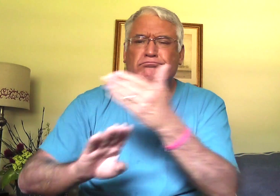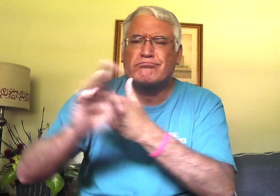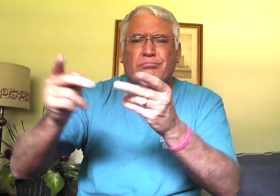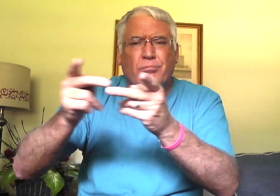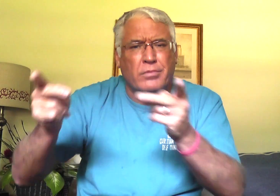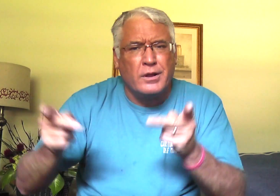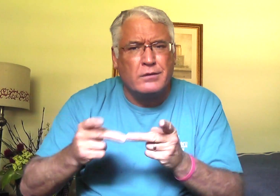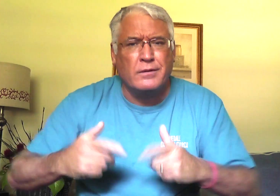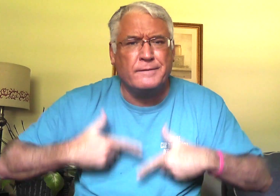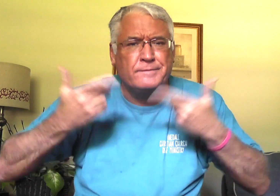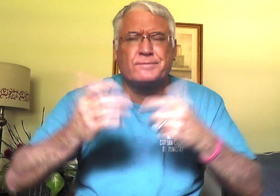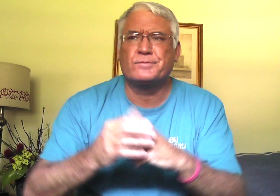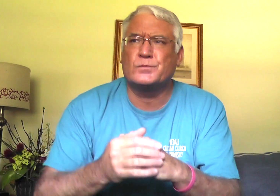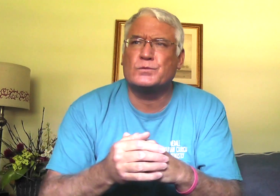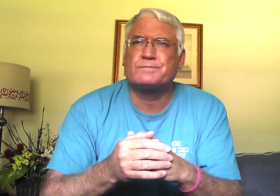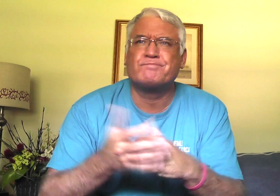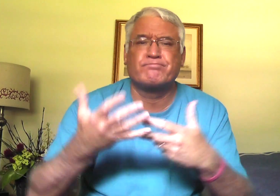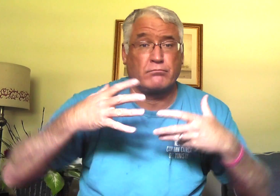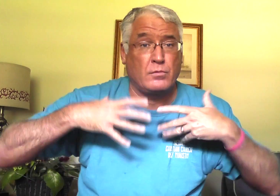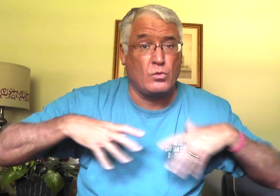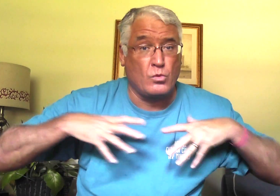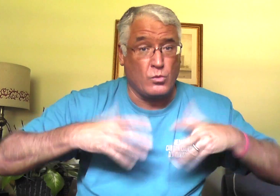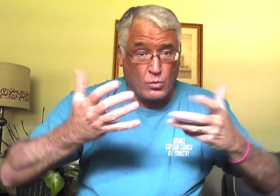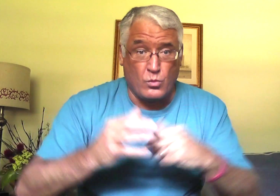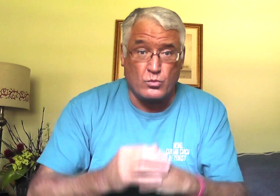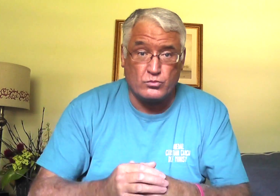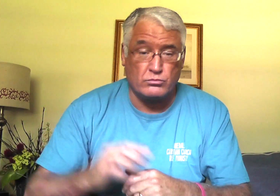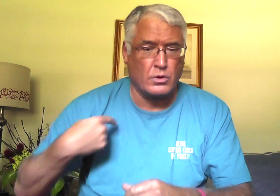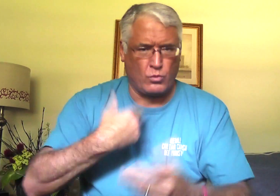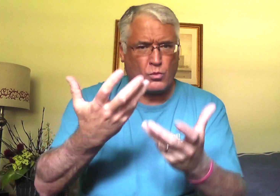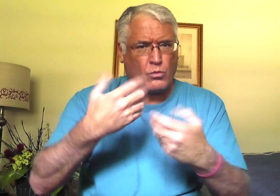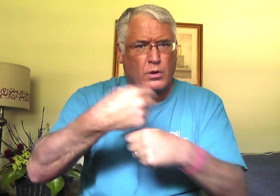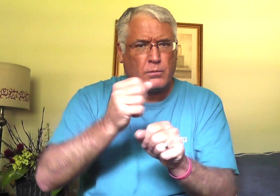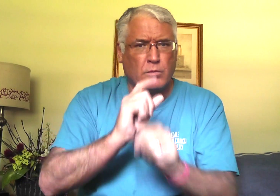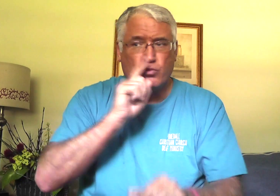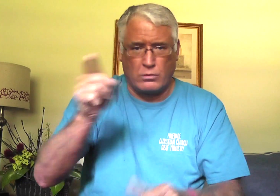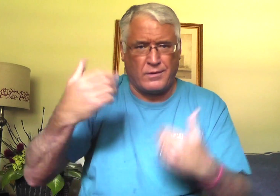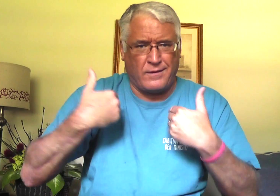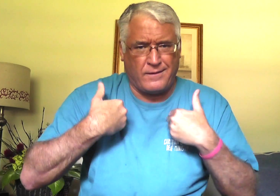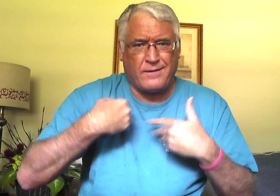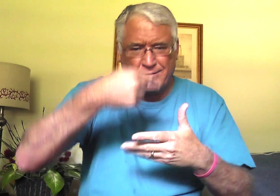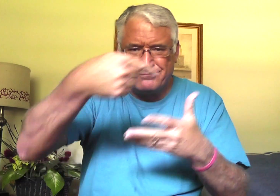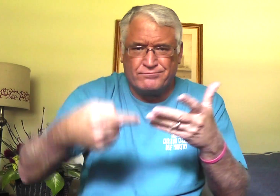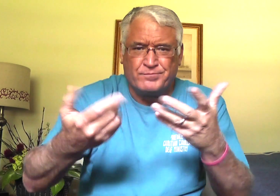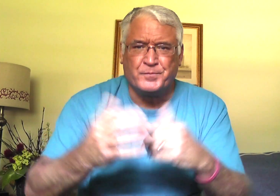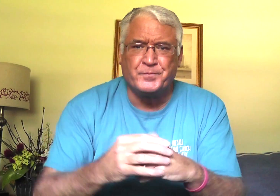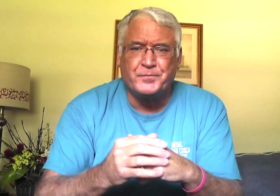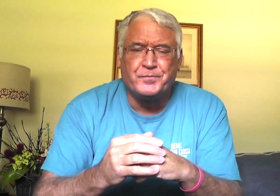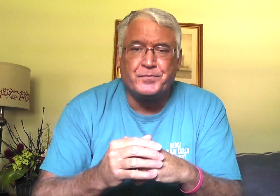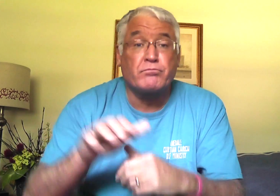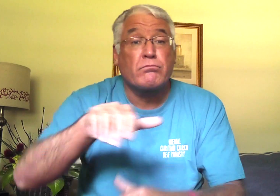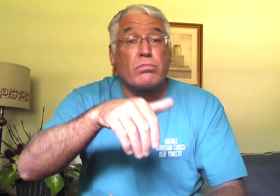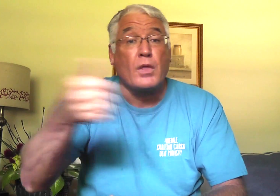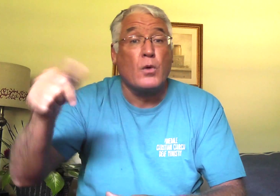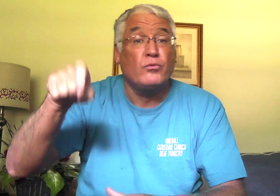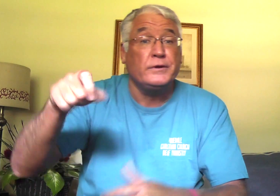things like food, a place to live, clothing. We want to make sure we can do what we can to help